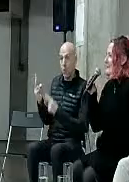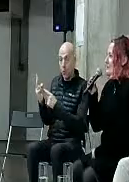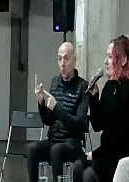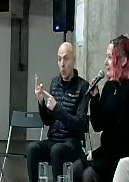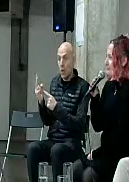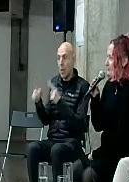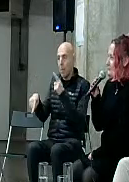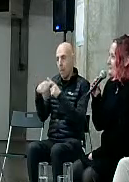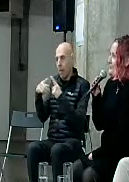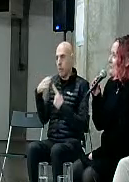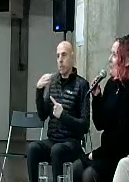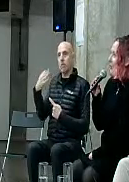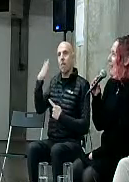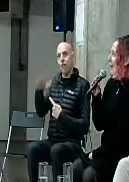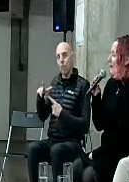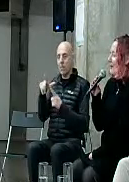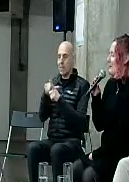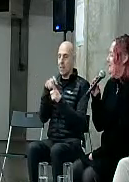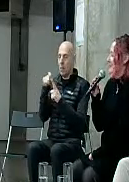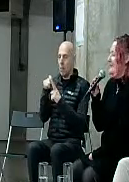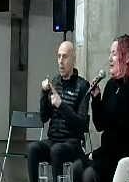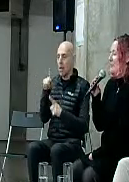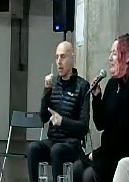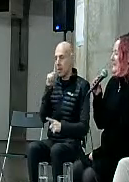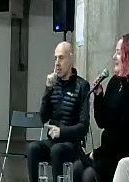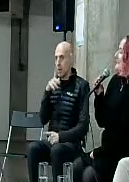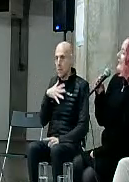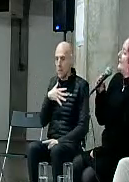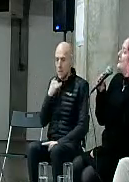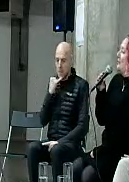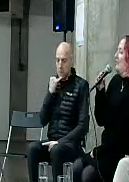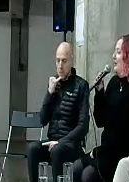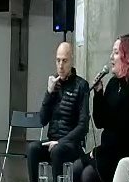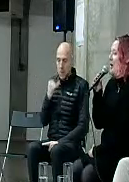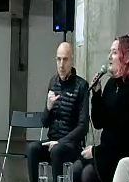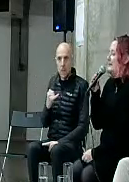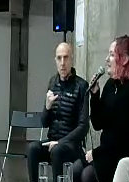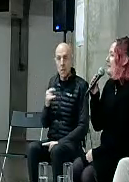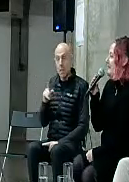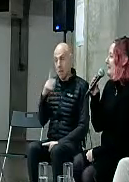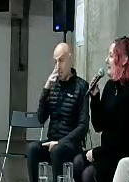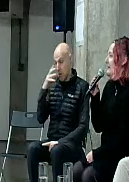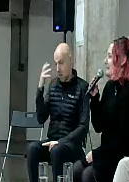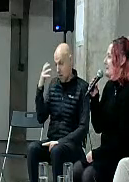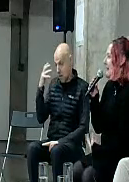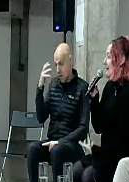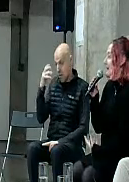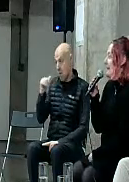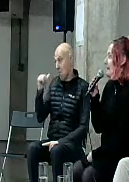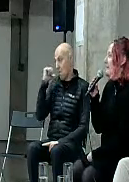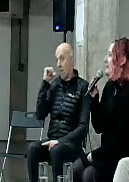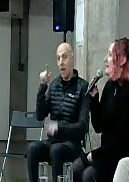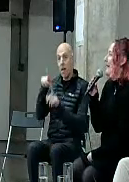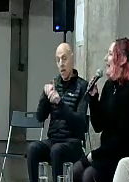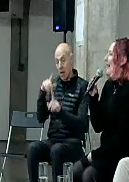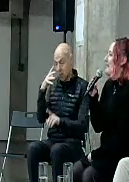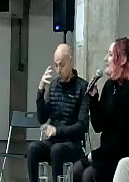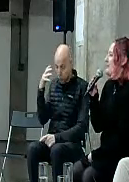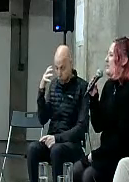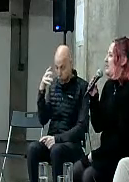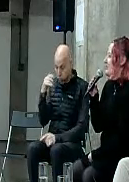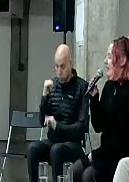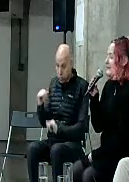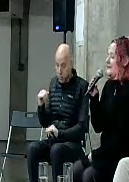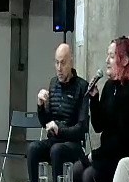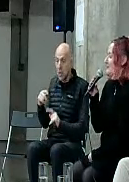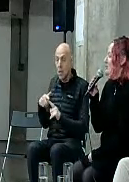from the DWP. Oh, and I was feeling so bitter that day. It was one of the hottest days in England that we had that year. And I